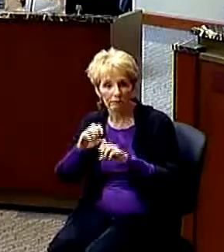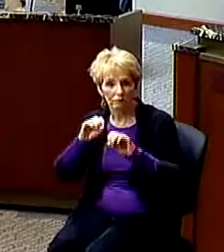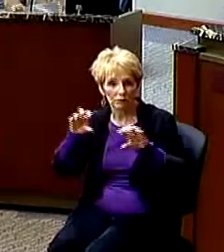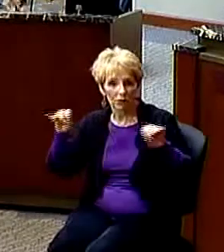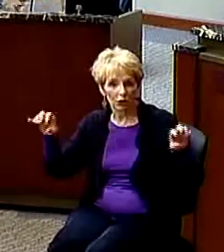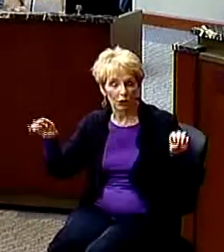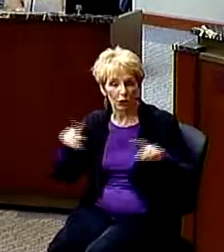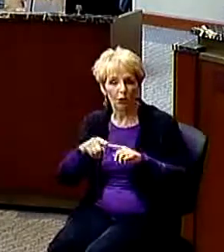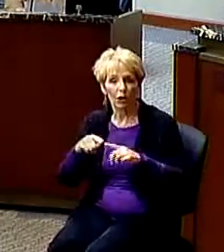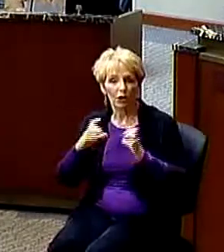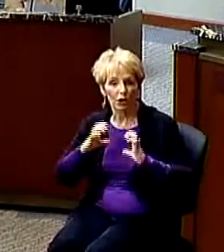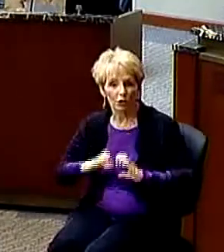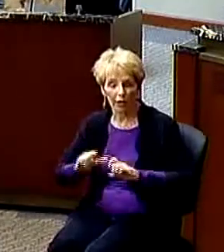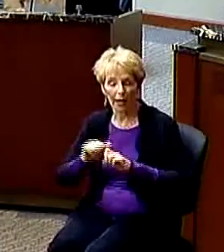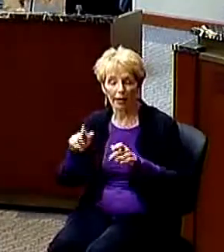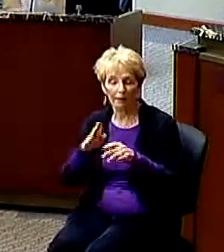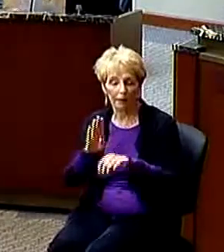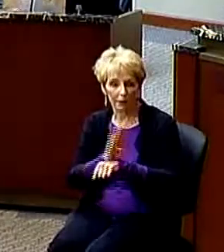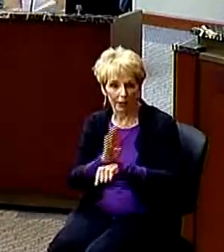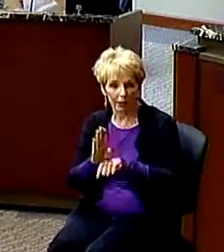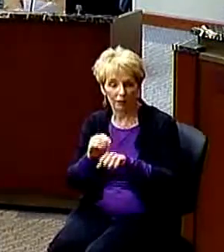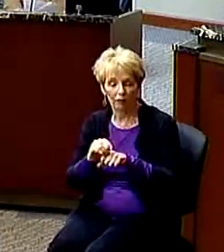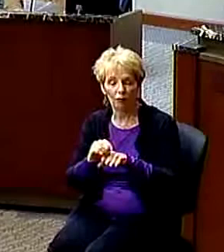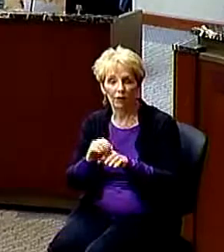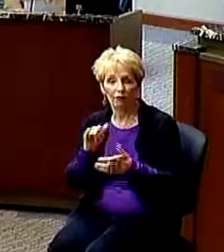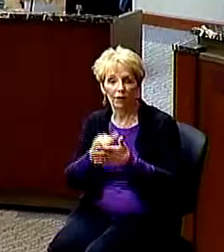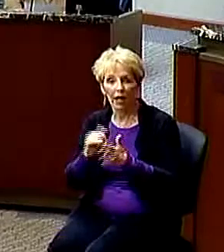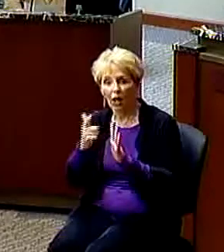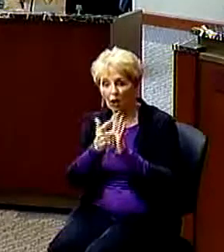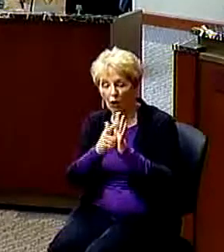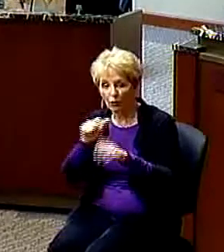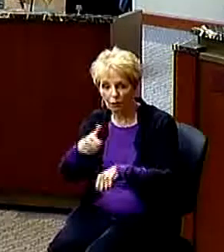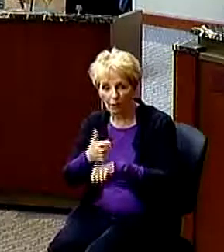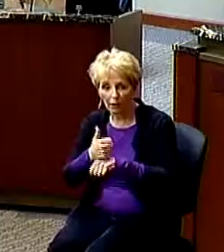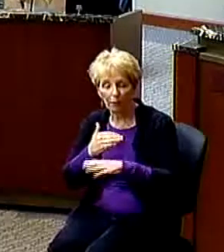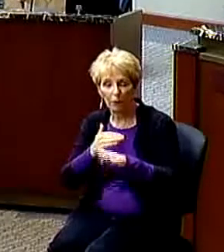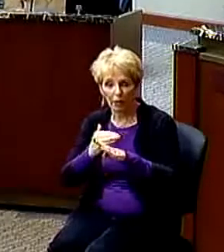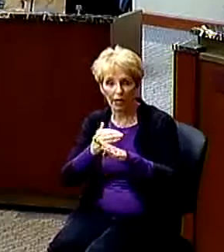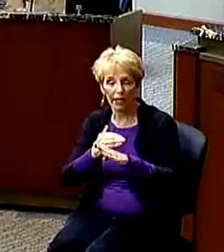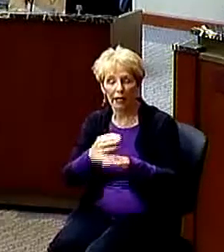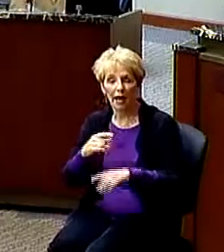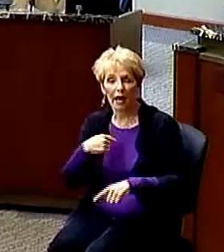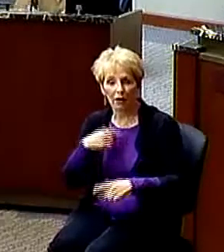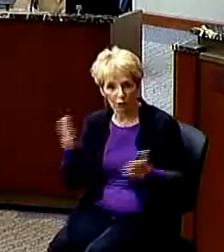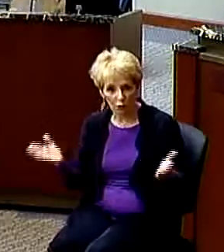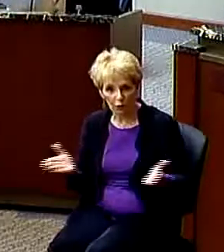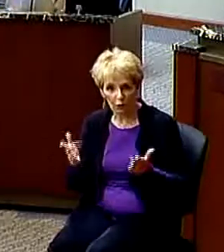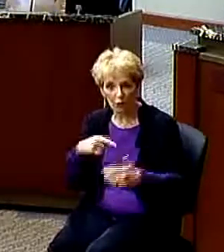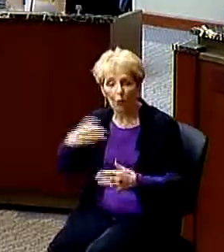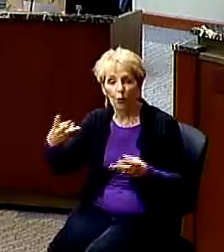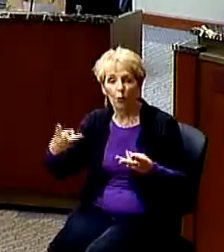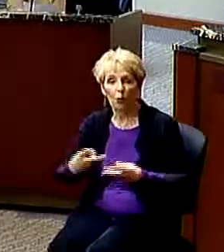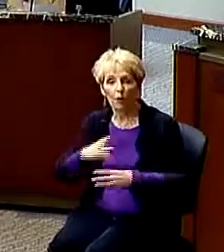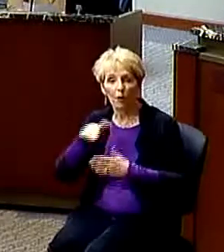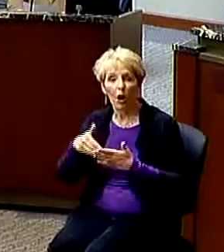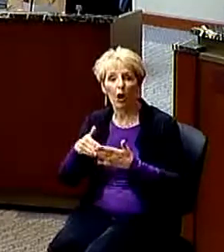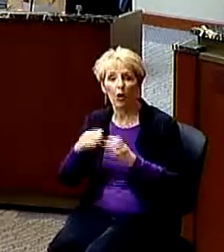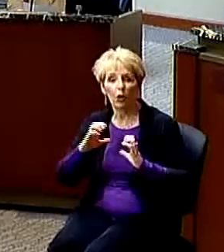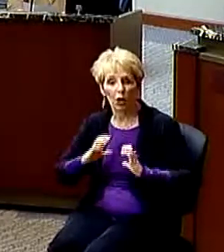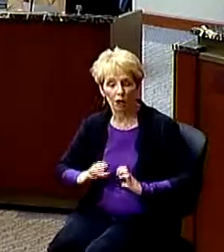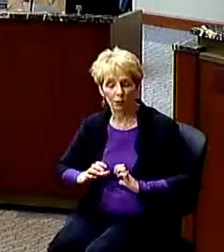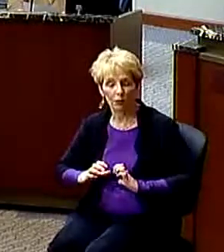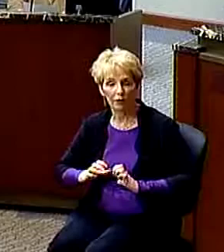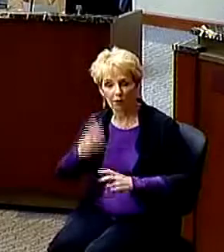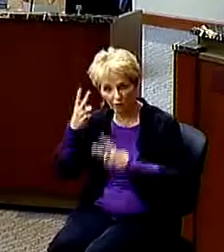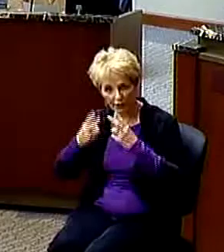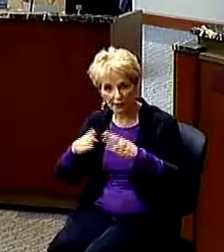customers and places of business, and the laws that are put in place to help protect it. So I would just encourage and welcome all customers to